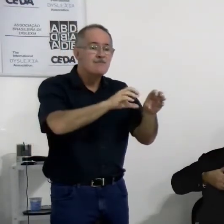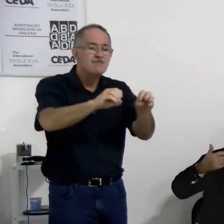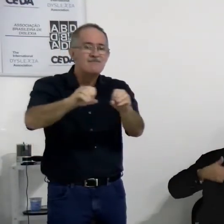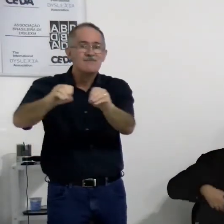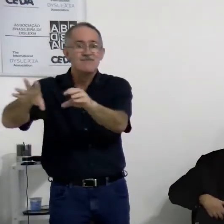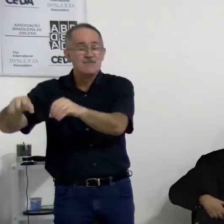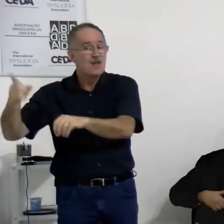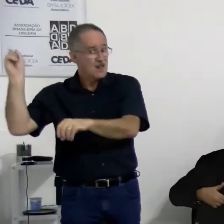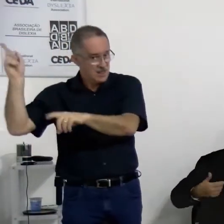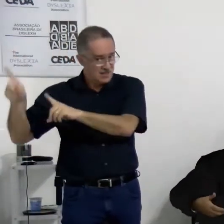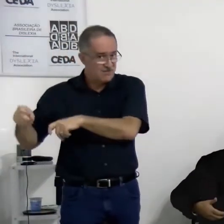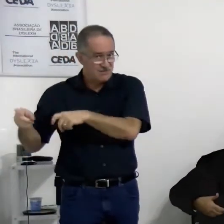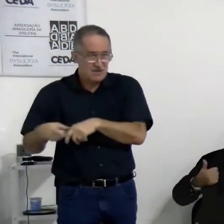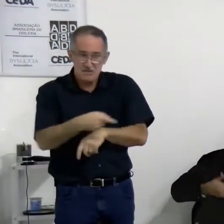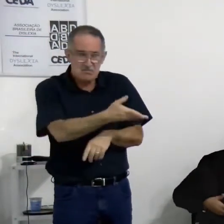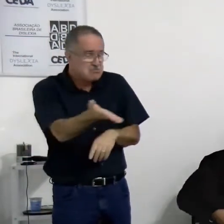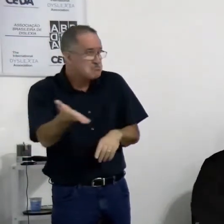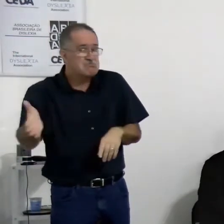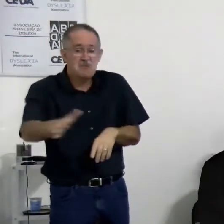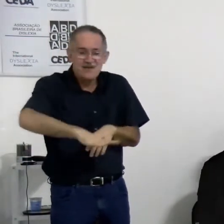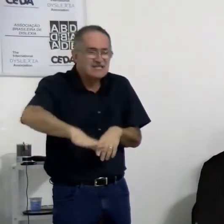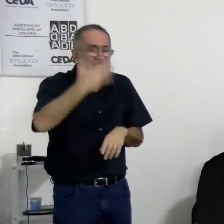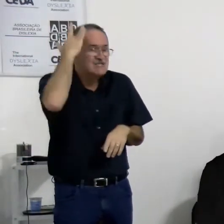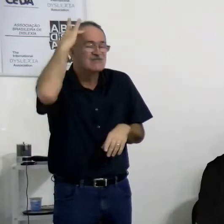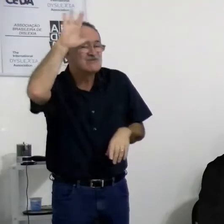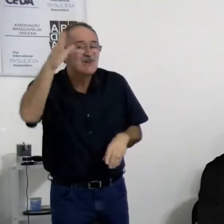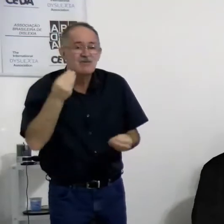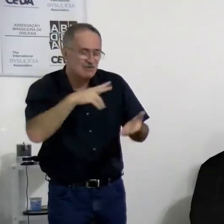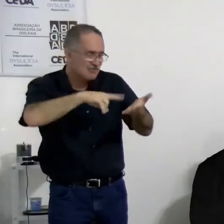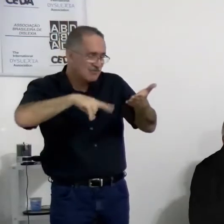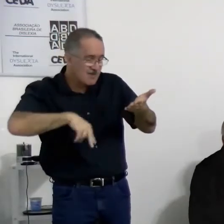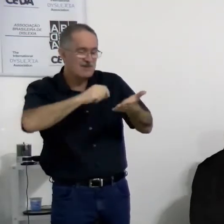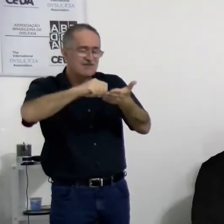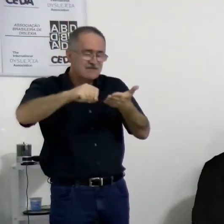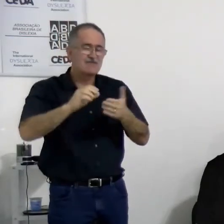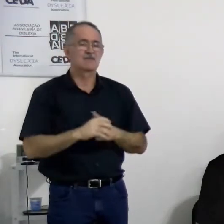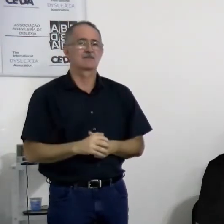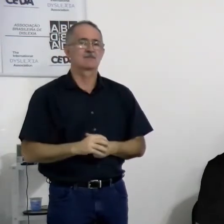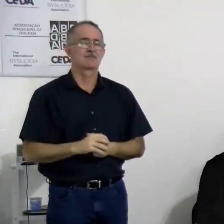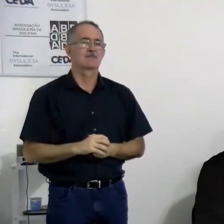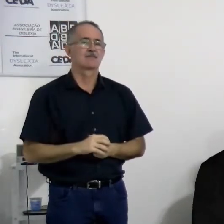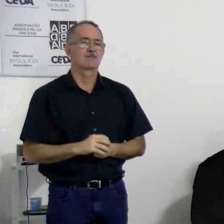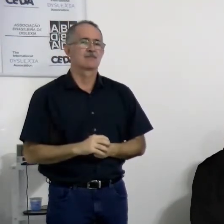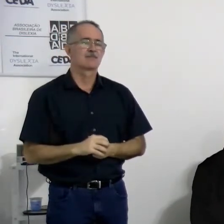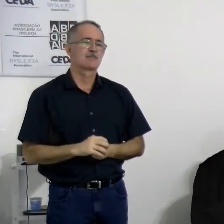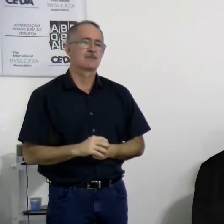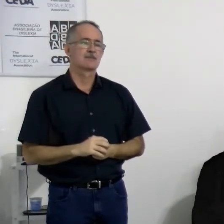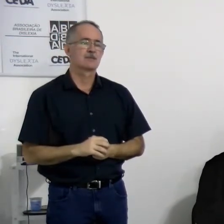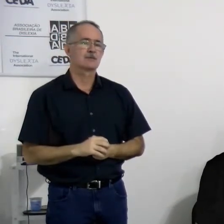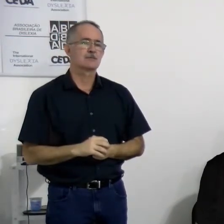ensinar aqueles que não sabiam ler e escrever a adquirir essas habilidades. And he would, you know, we had